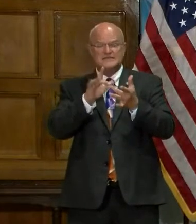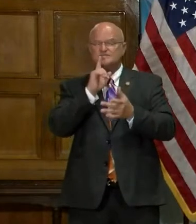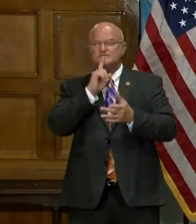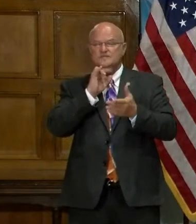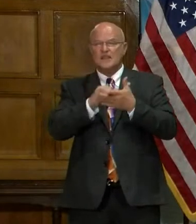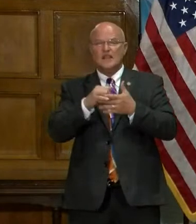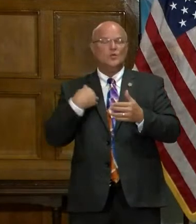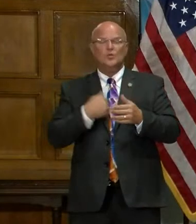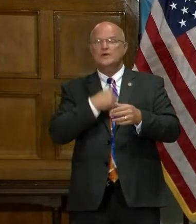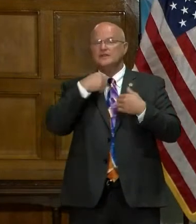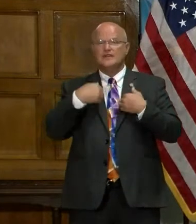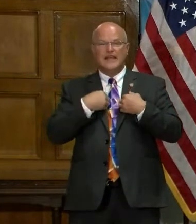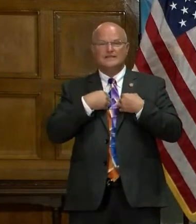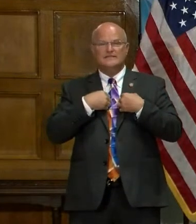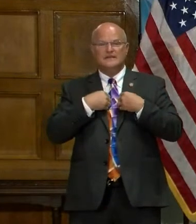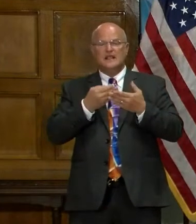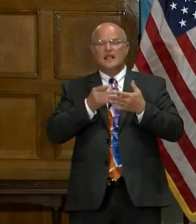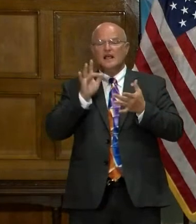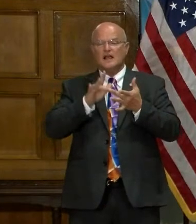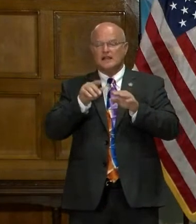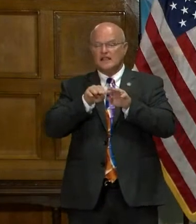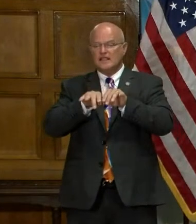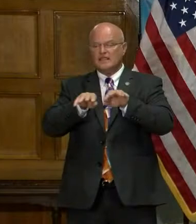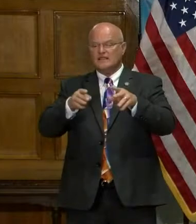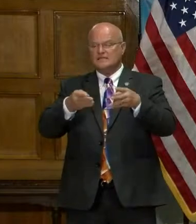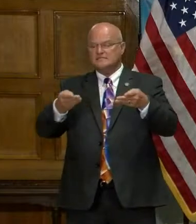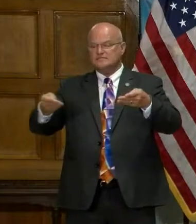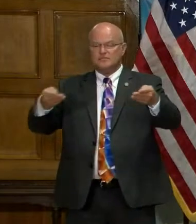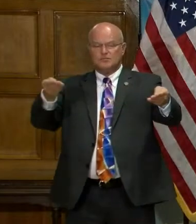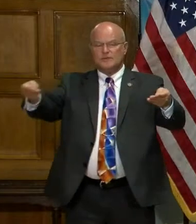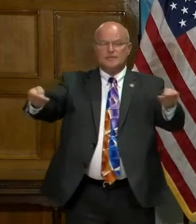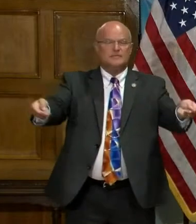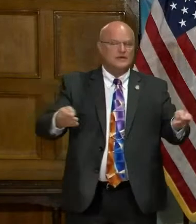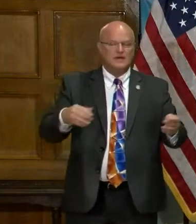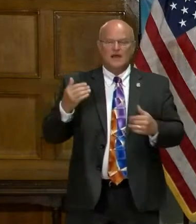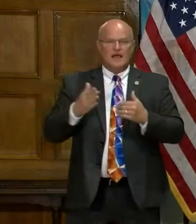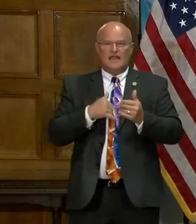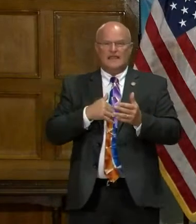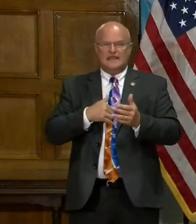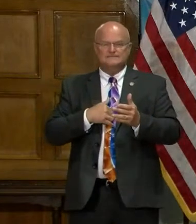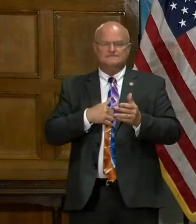make sure that we don't have ongoing transmission, rather than trying to